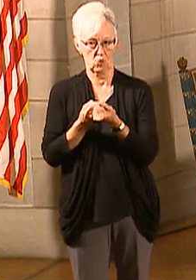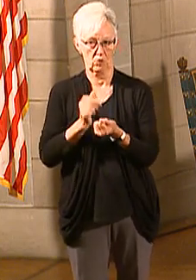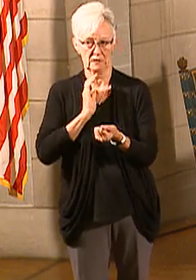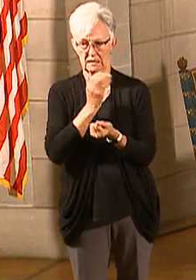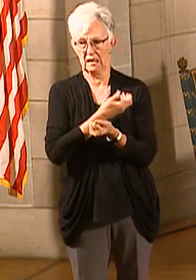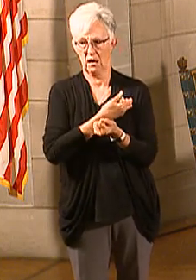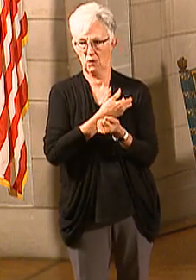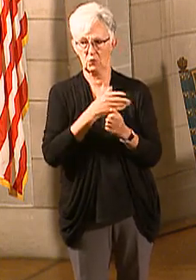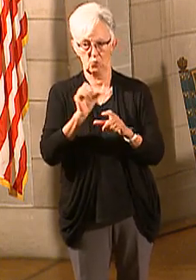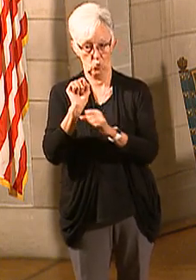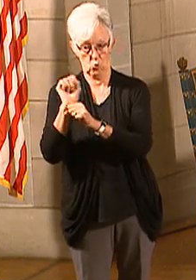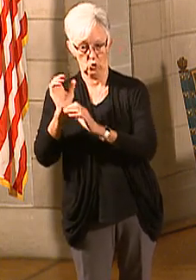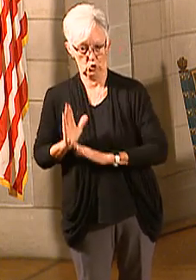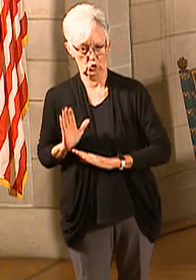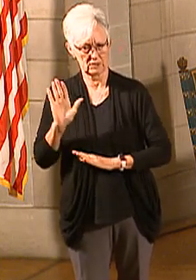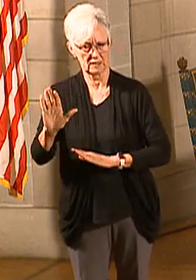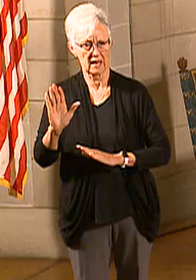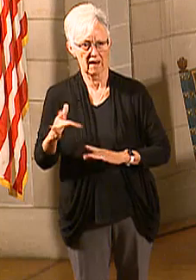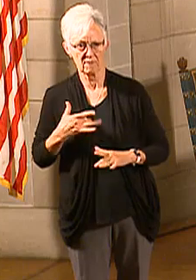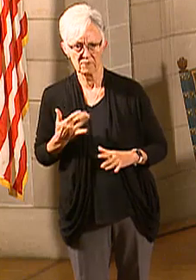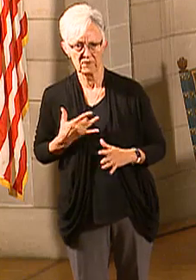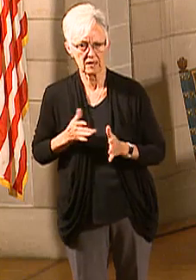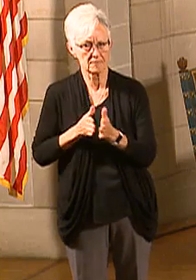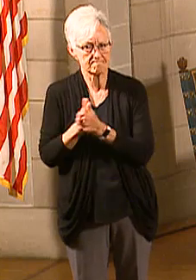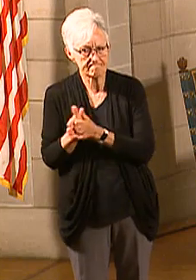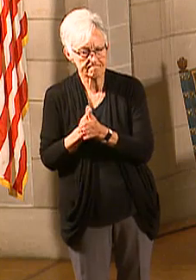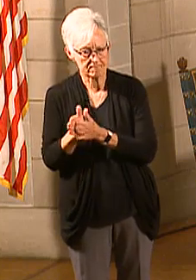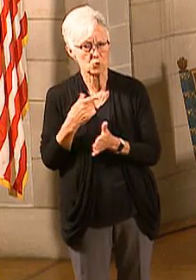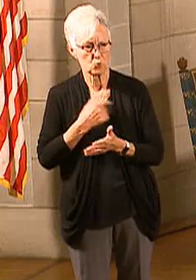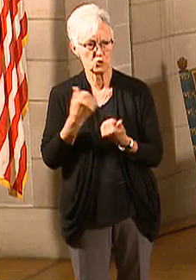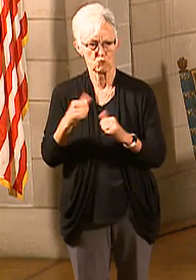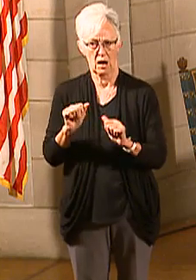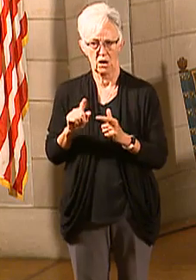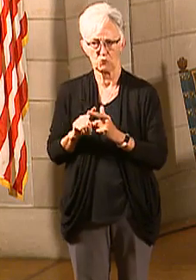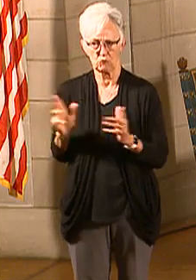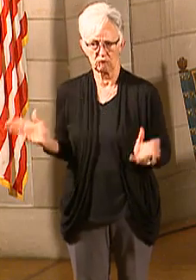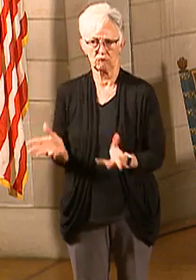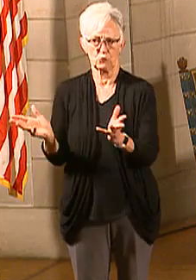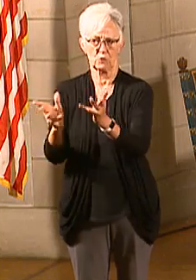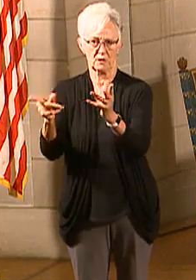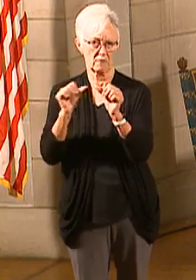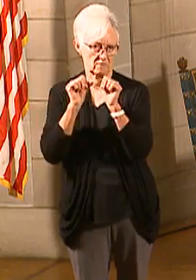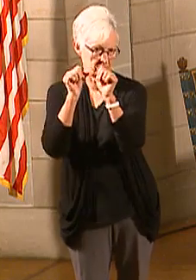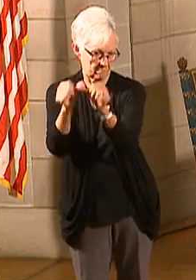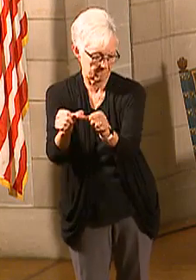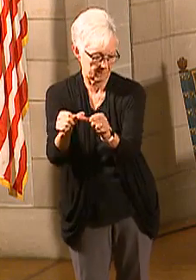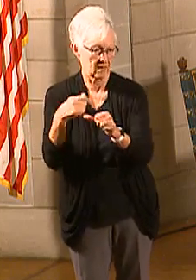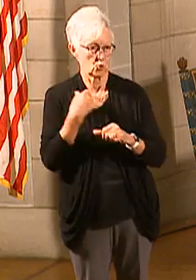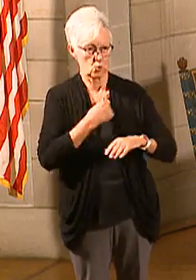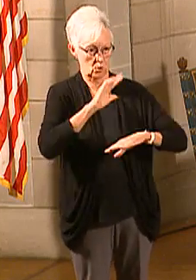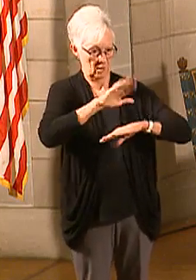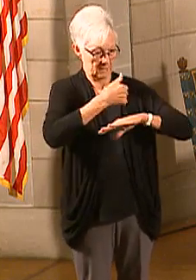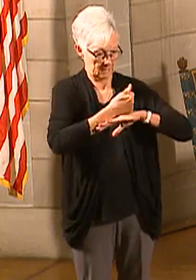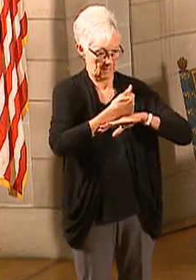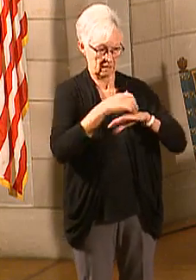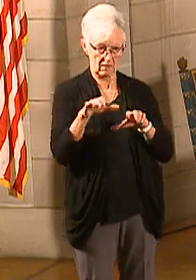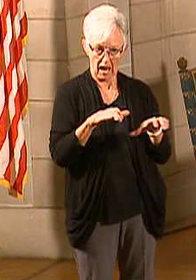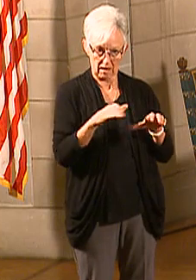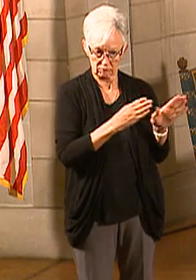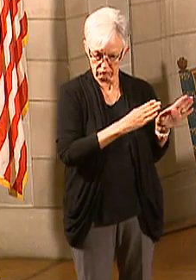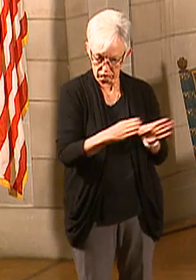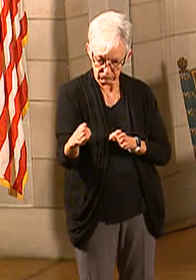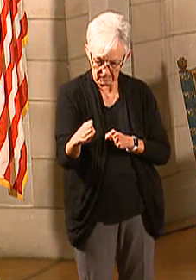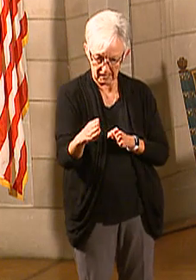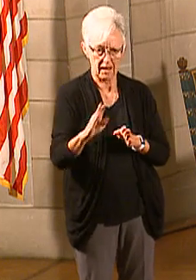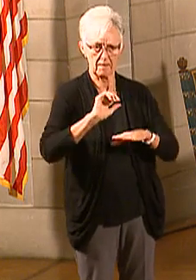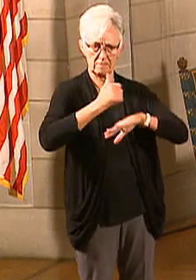the state, and each of our local leadership teams have also implemented action plans based on teammate engagement surveys, which were